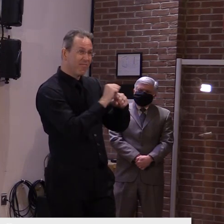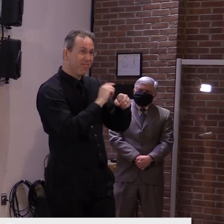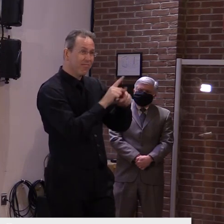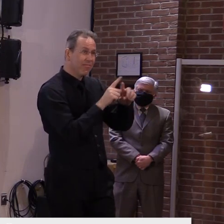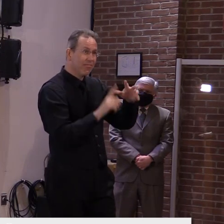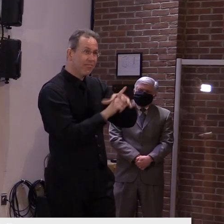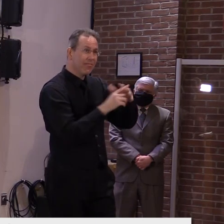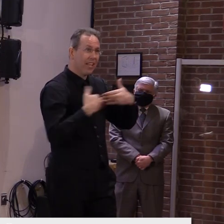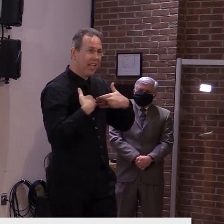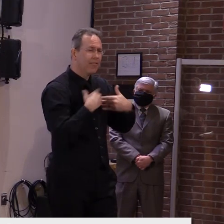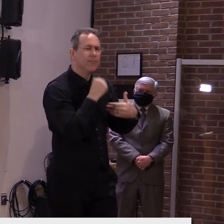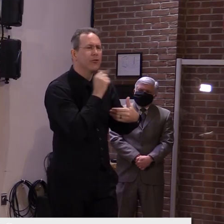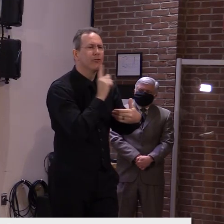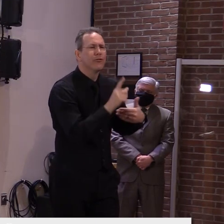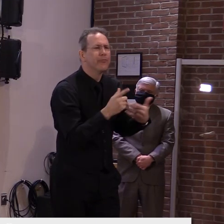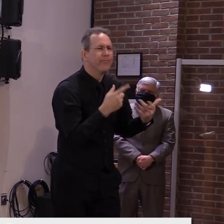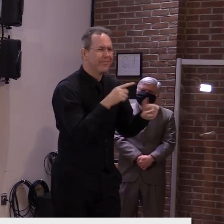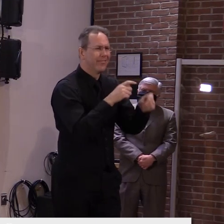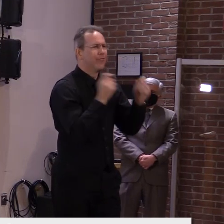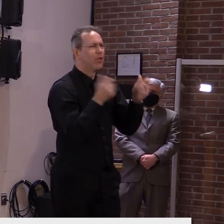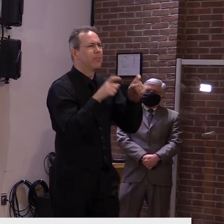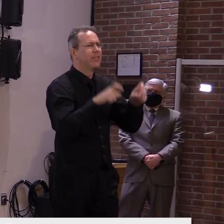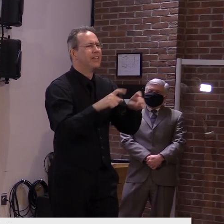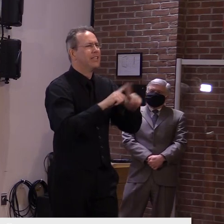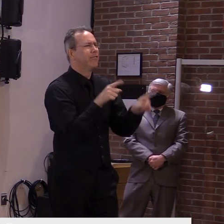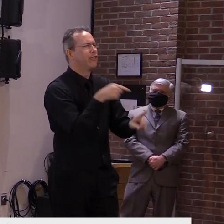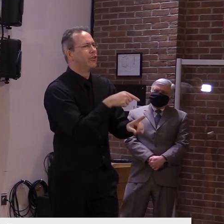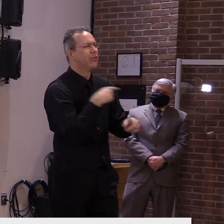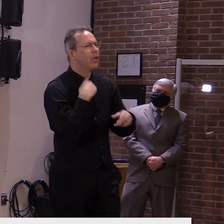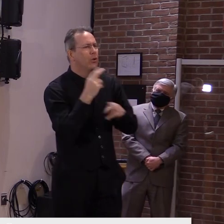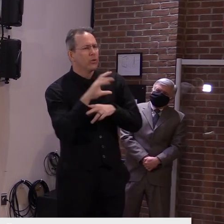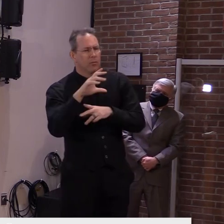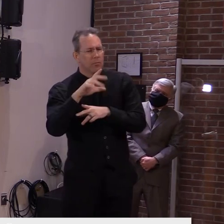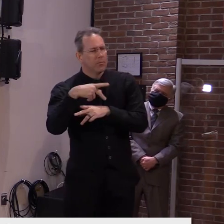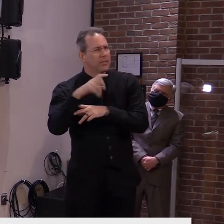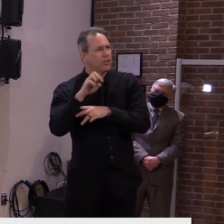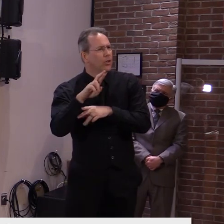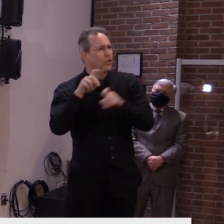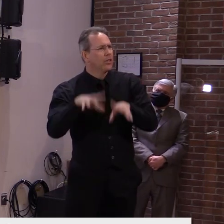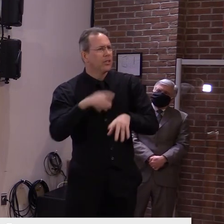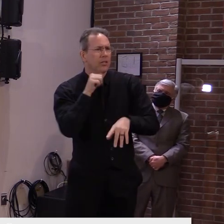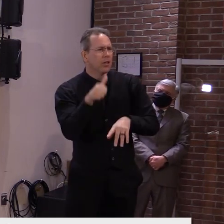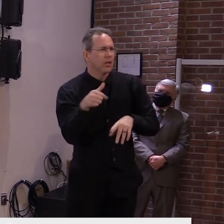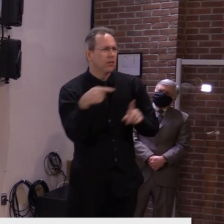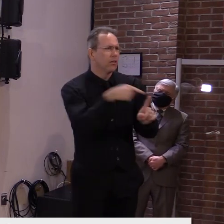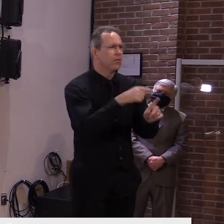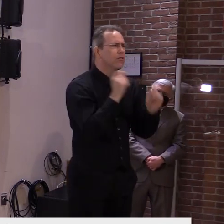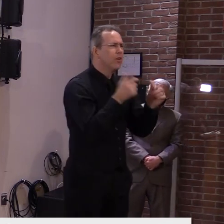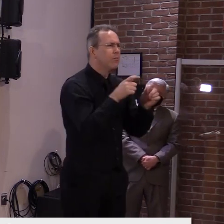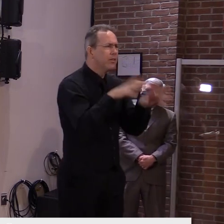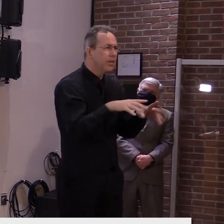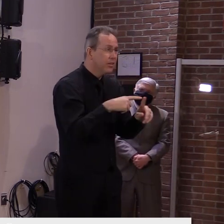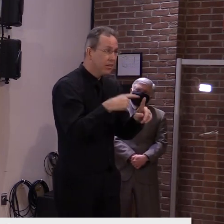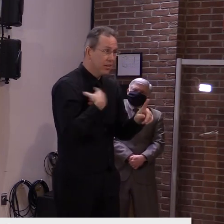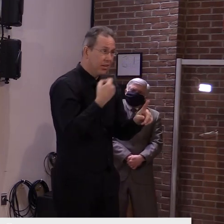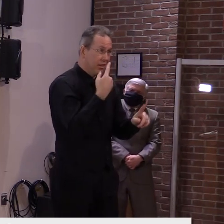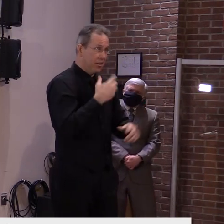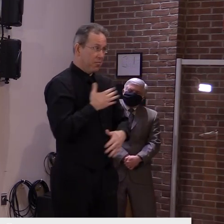that is, though, that we were looking at it much more as a glass half full than a glass half